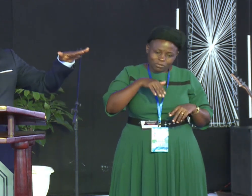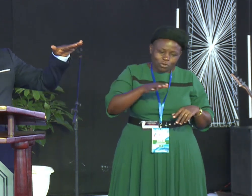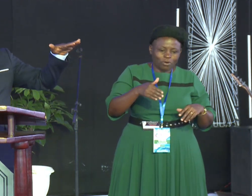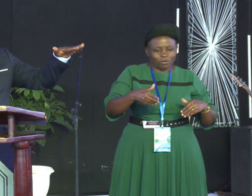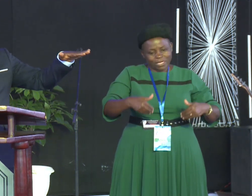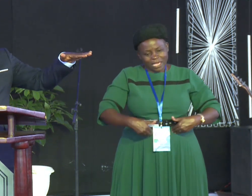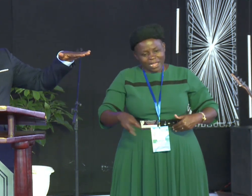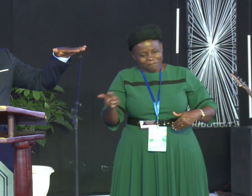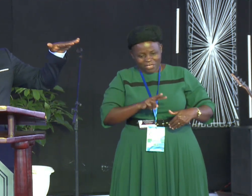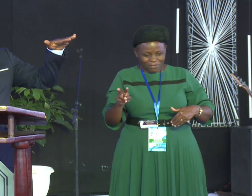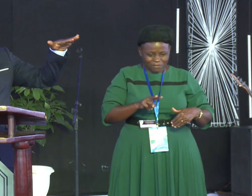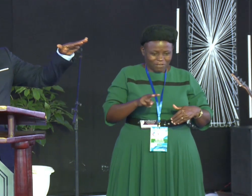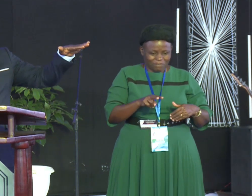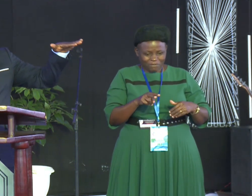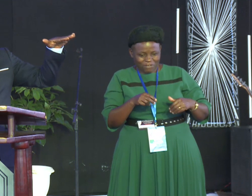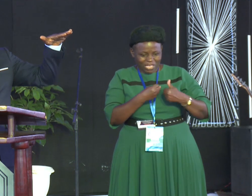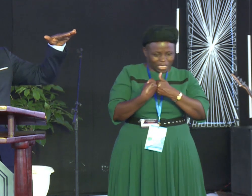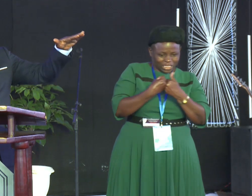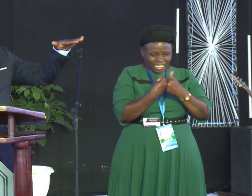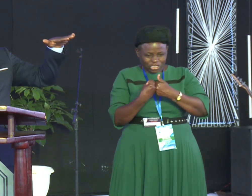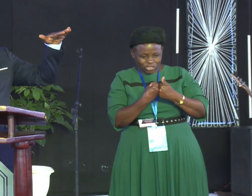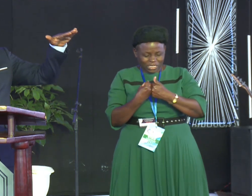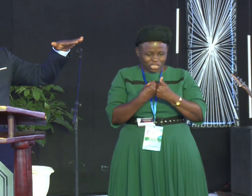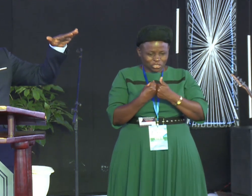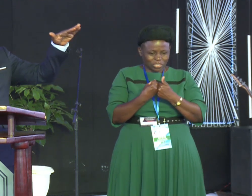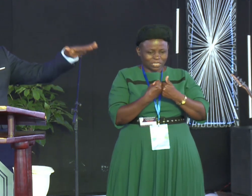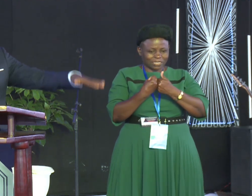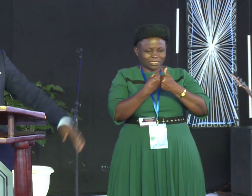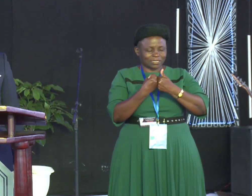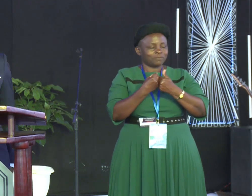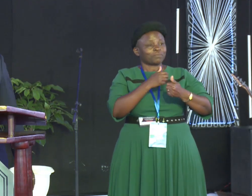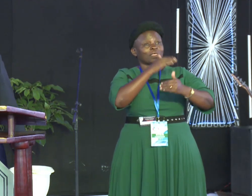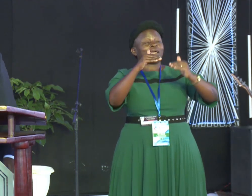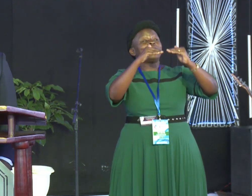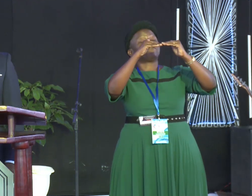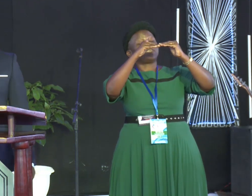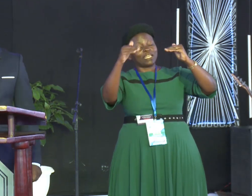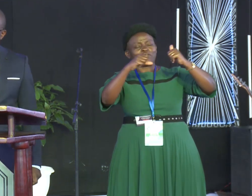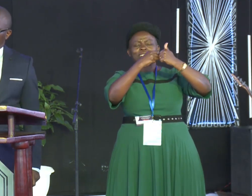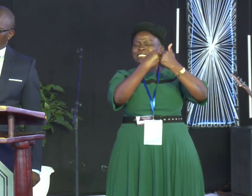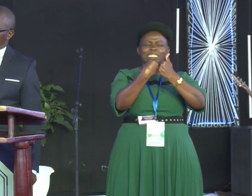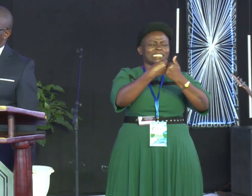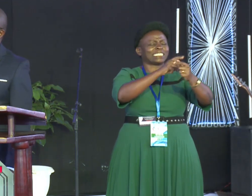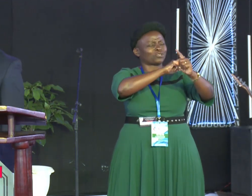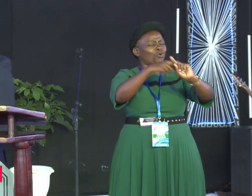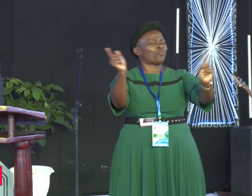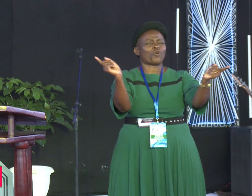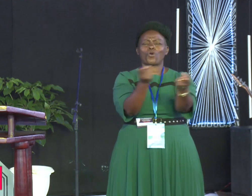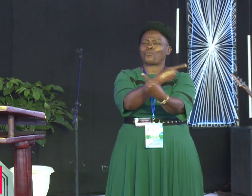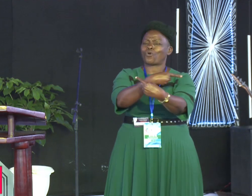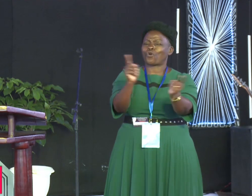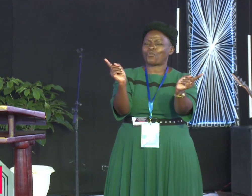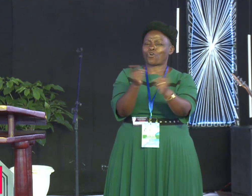get your fellow babes in the spirit to test you when you grow. Every level that comes unto you, those who test you to